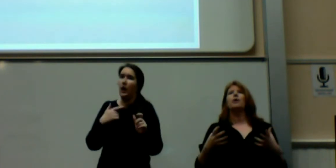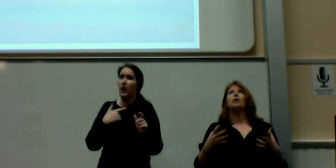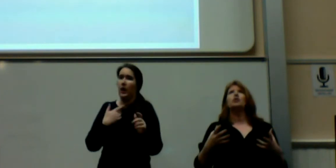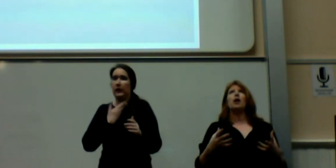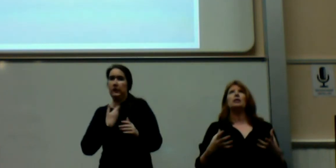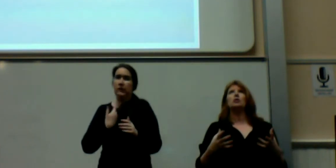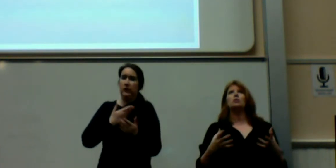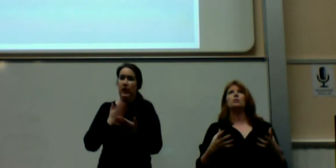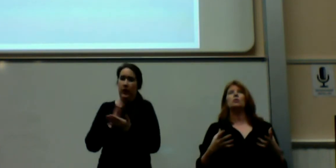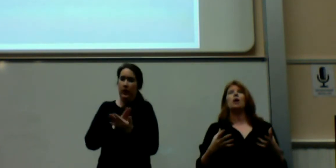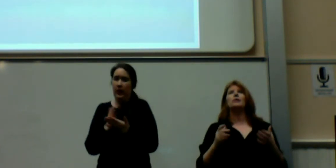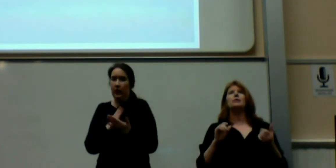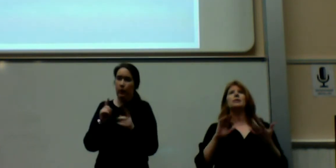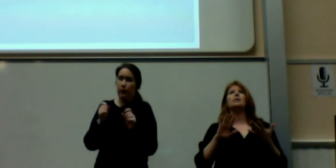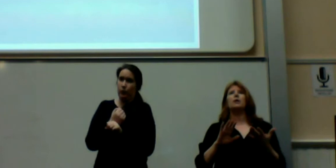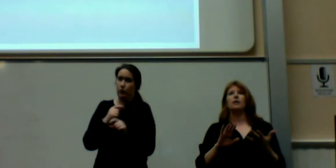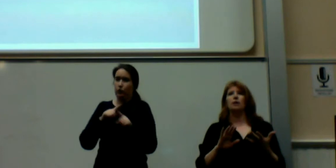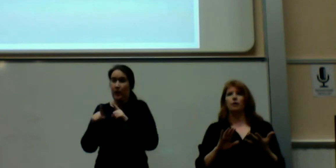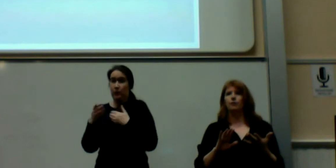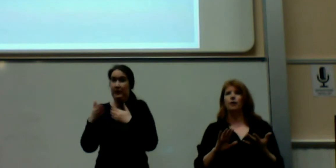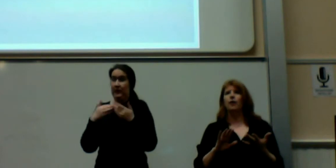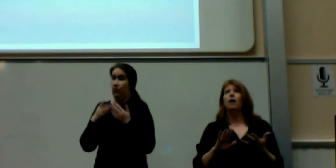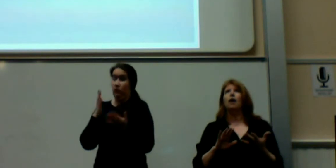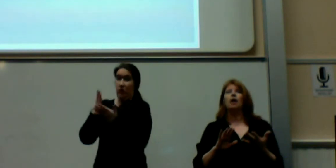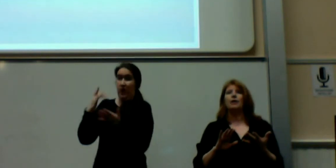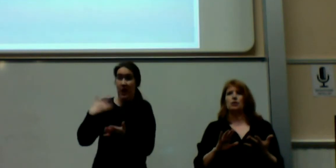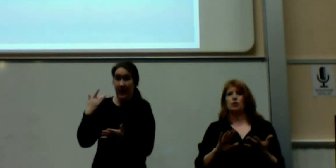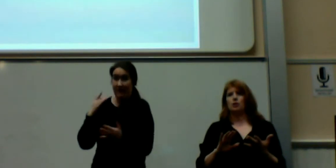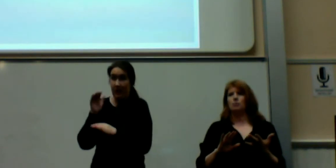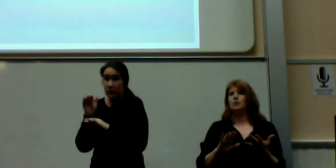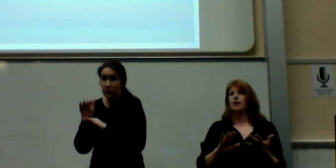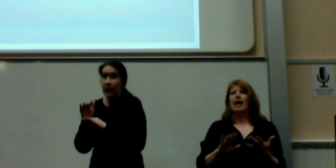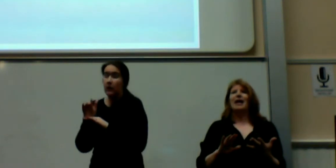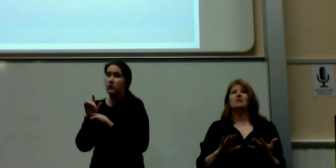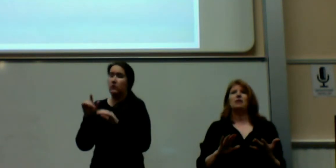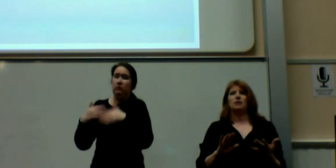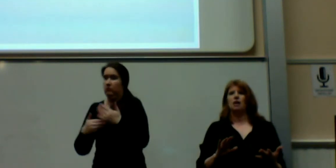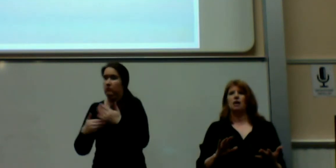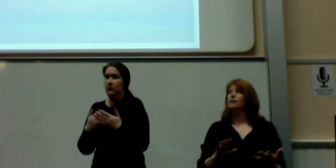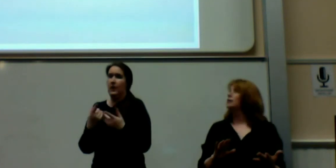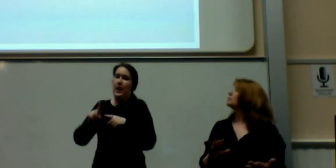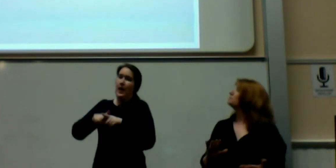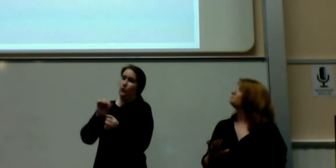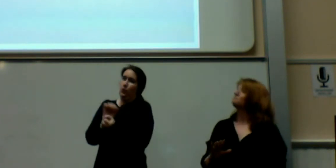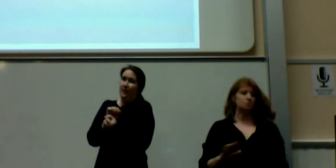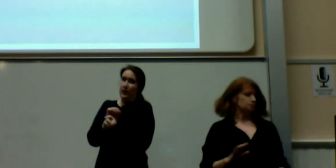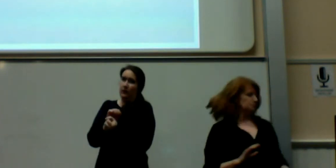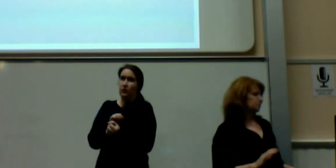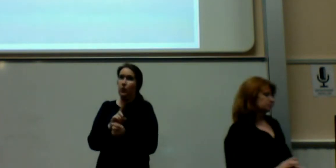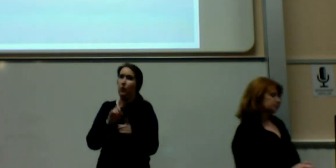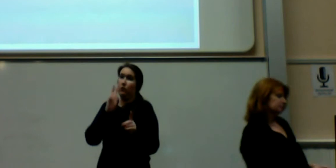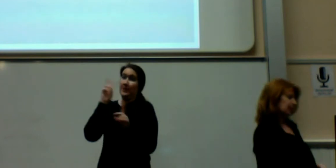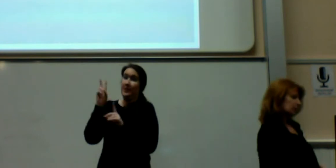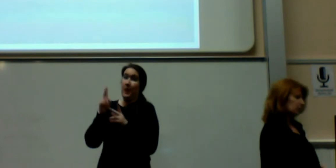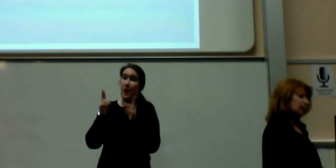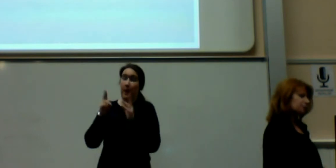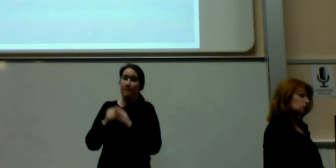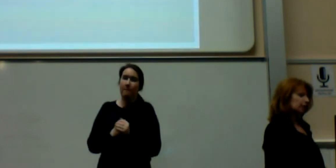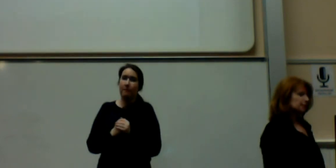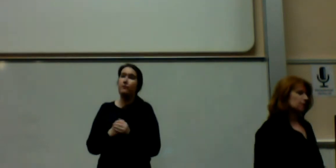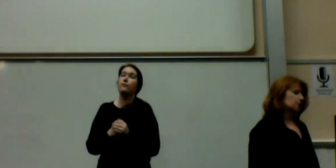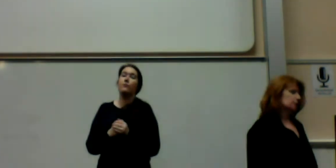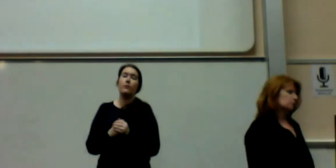of trying to deal with life on life's terms as an ex-convict. And we